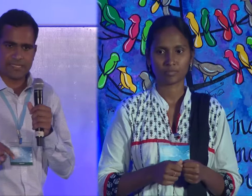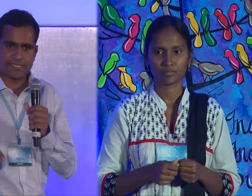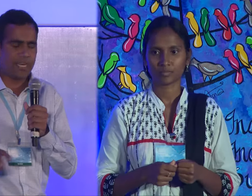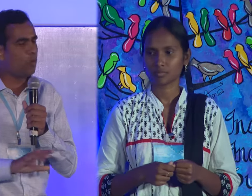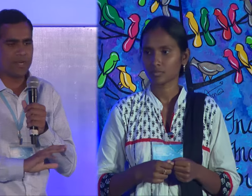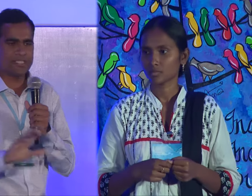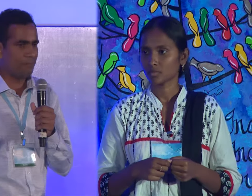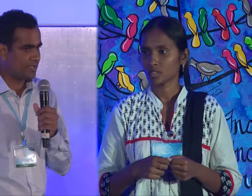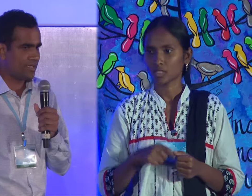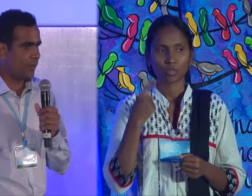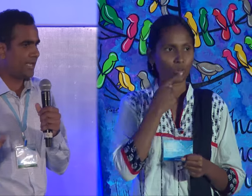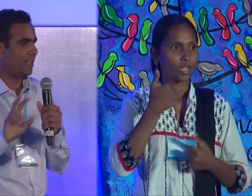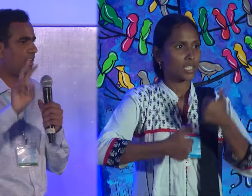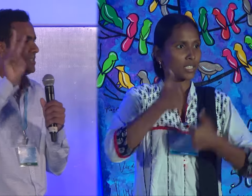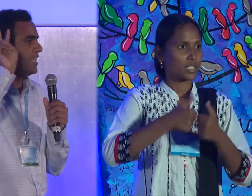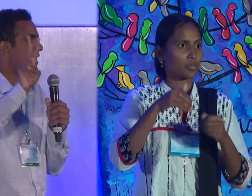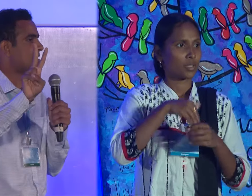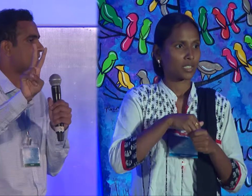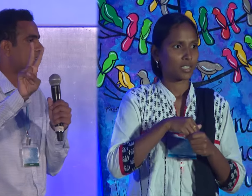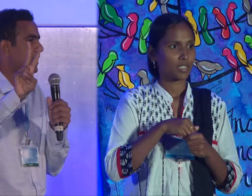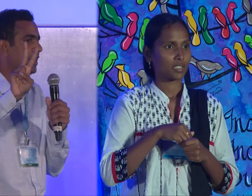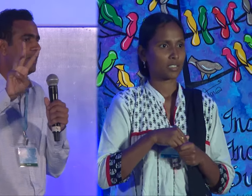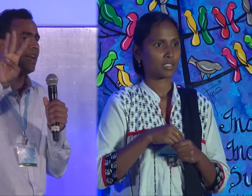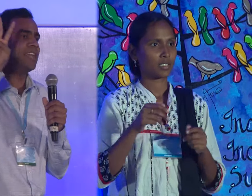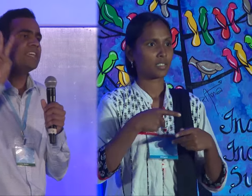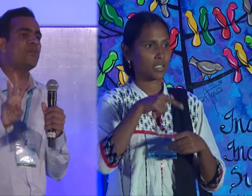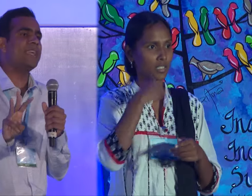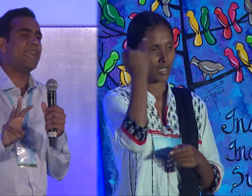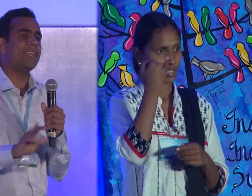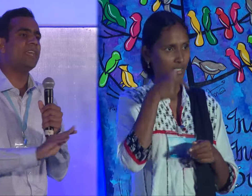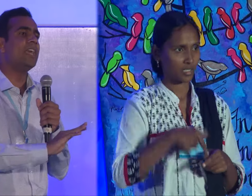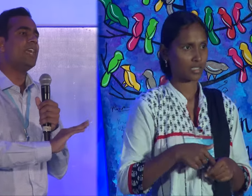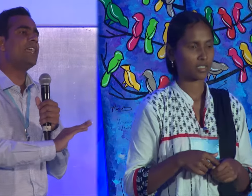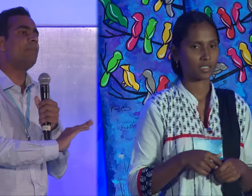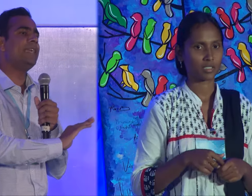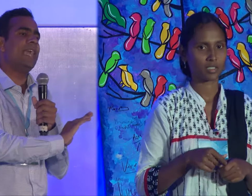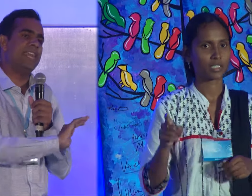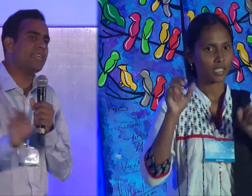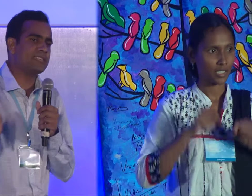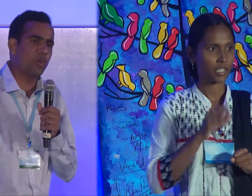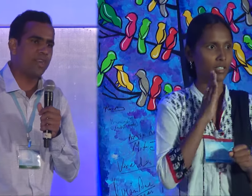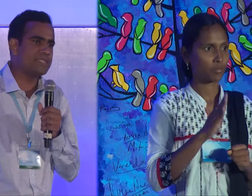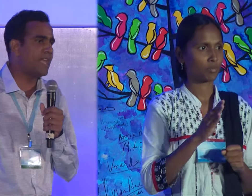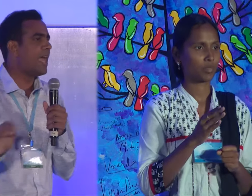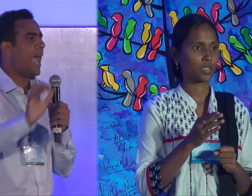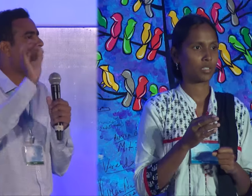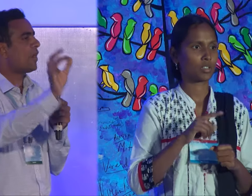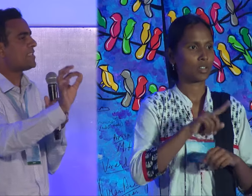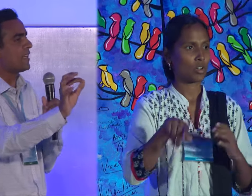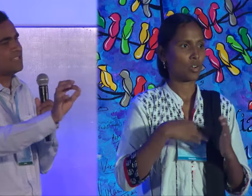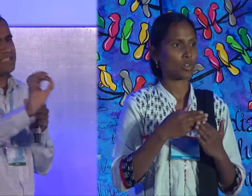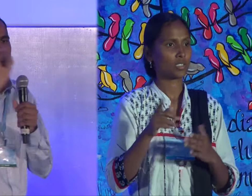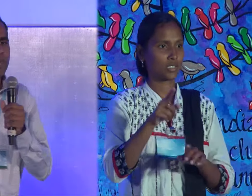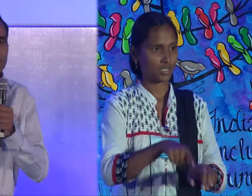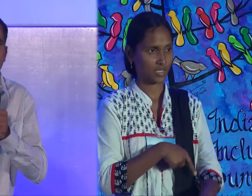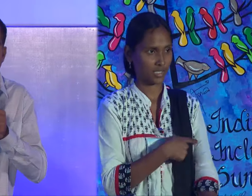in the Chhatarsal Stadium, who are the champions in their weight categories, in the wrestlers that are there in India, in his weight category, he can beat any wrestler on his day, and no